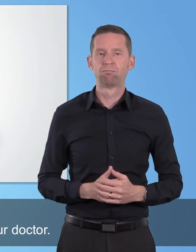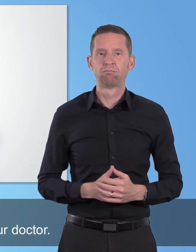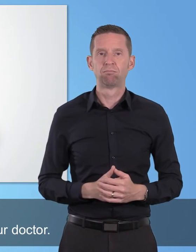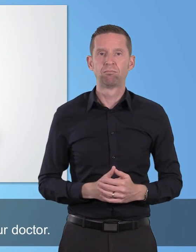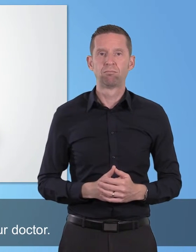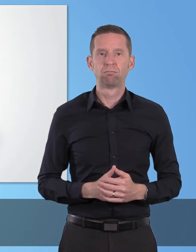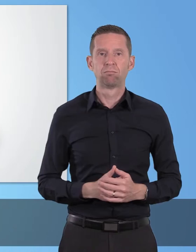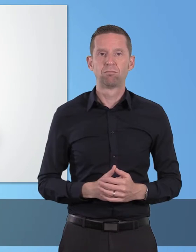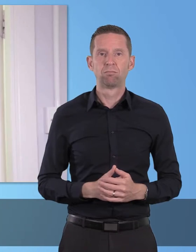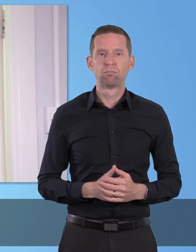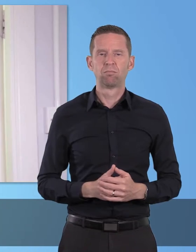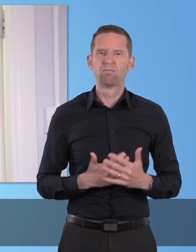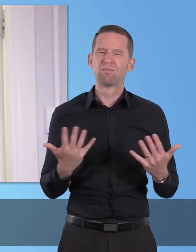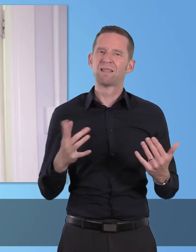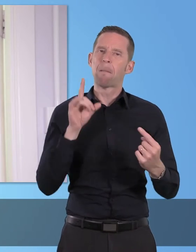your doctor.